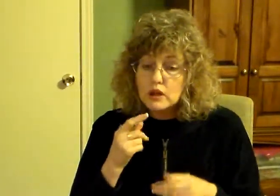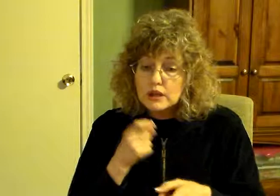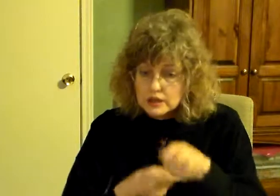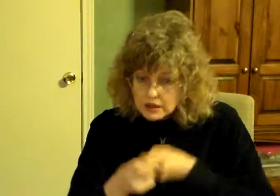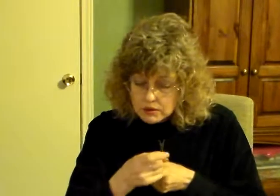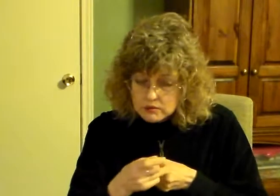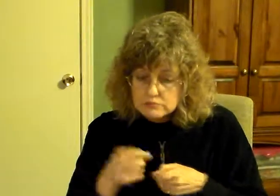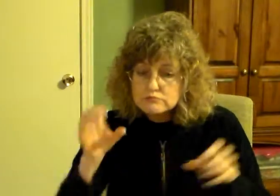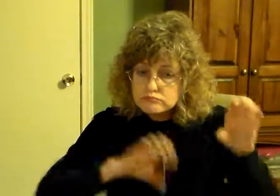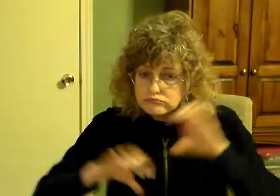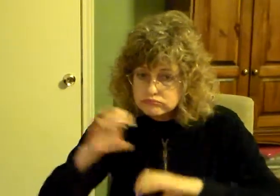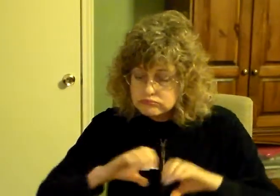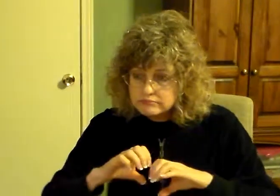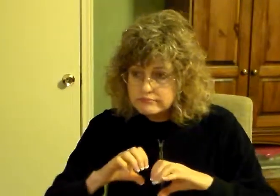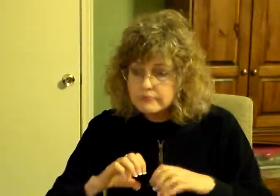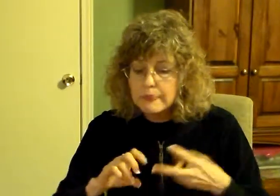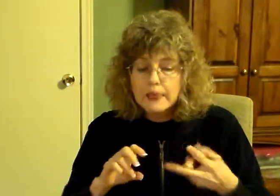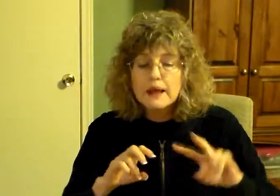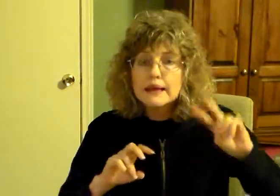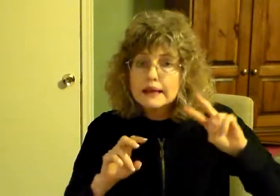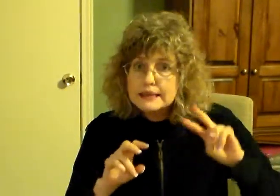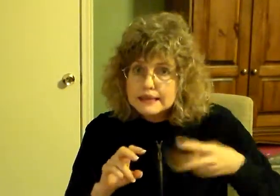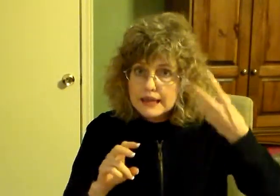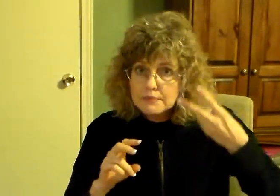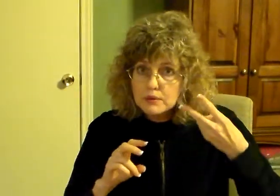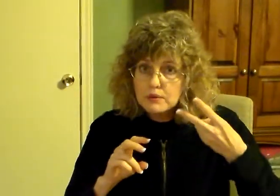And fourth is double replacement reactions. We will explore